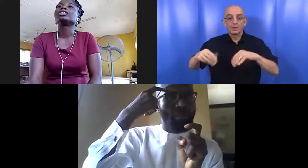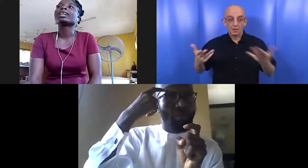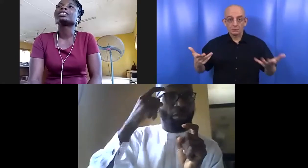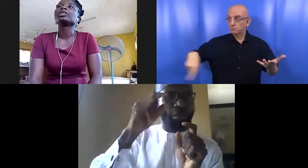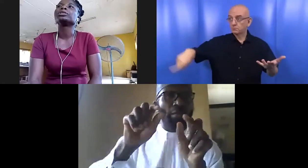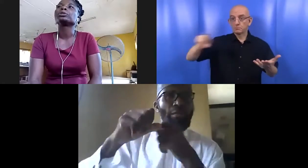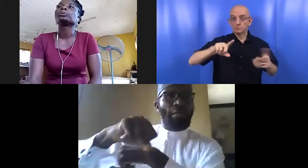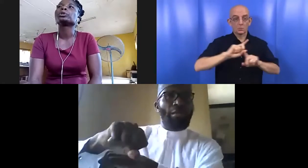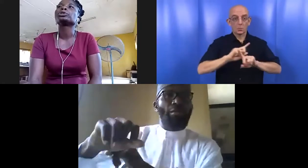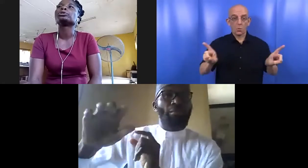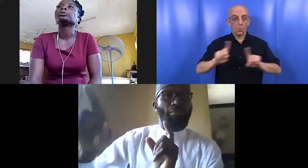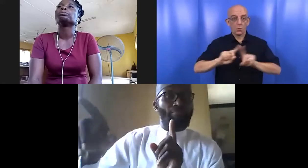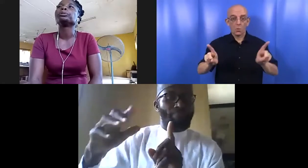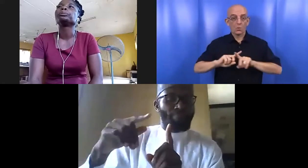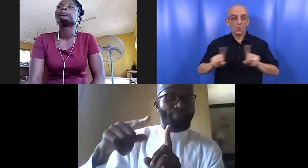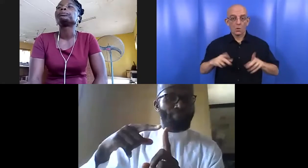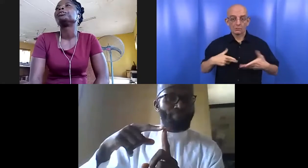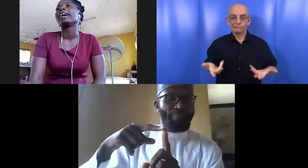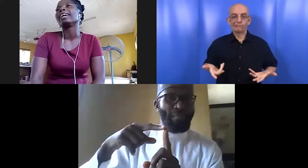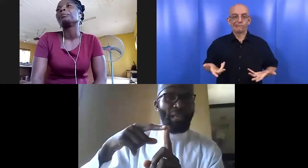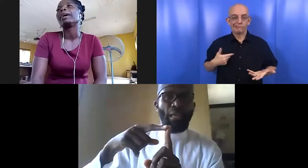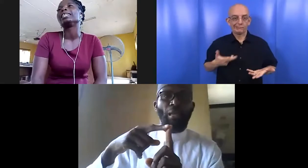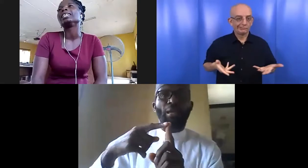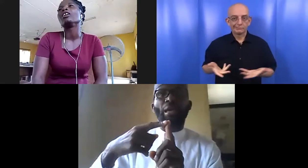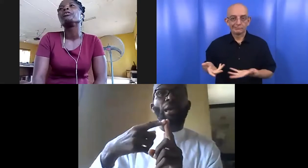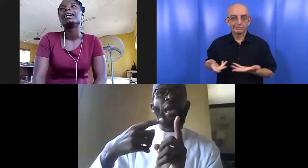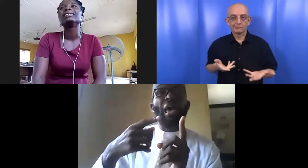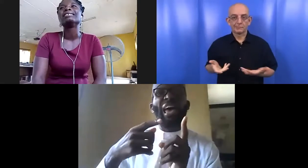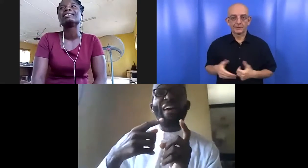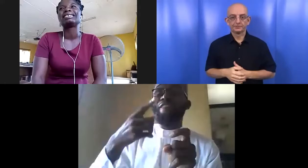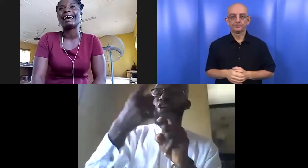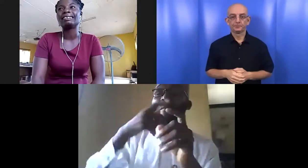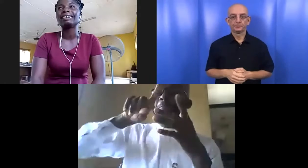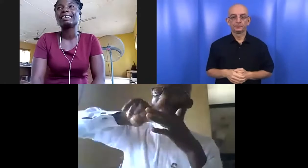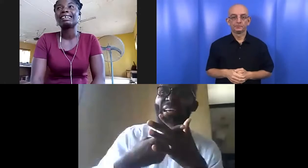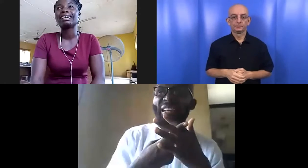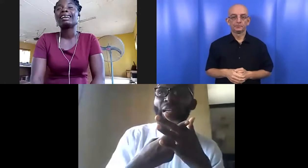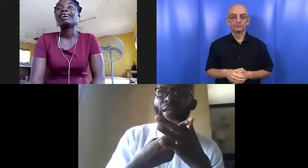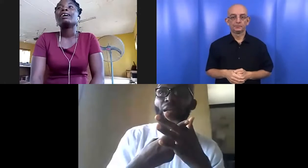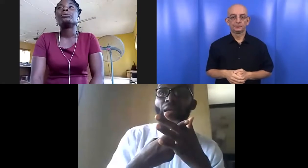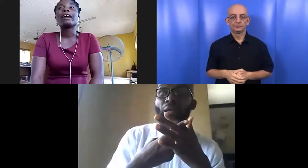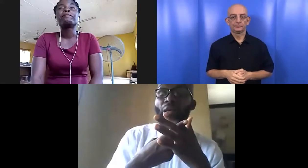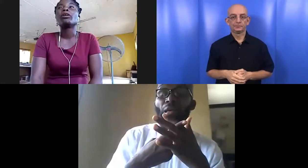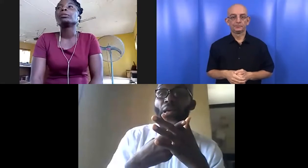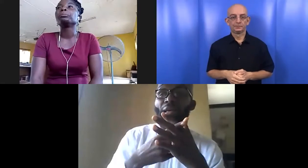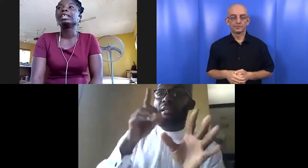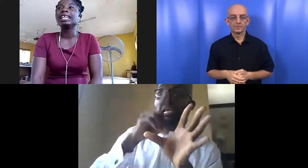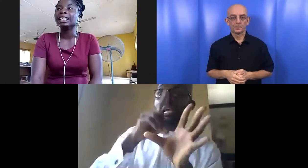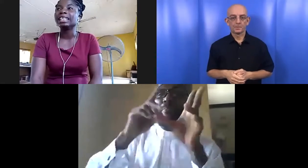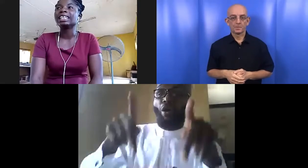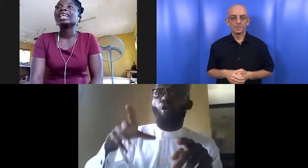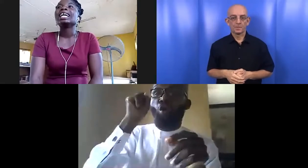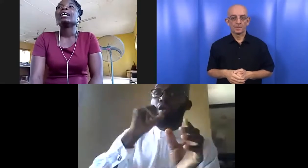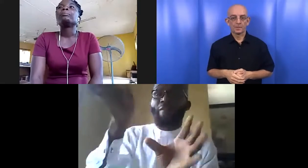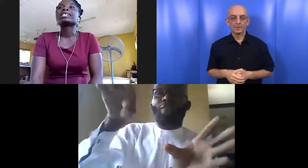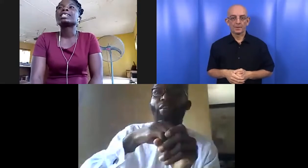the social security was supposed to be provided by the government side. Right from the